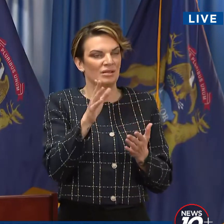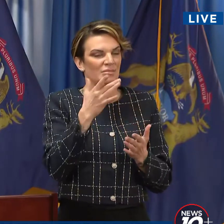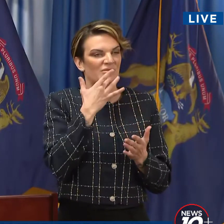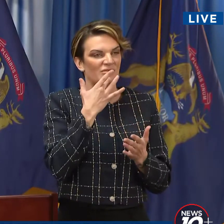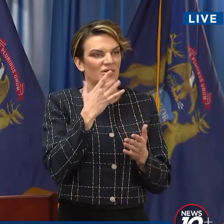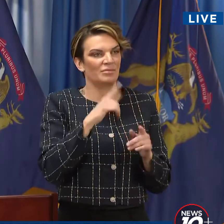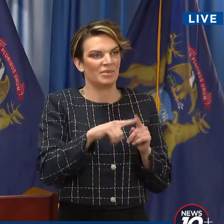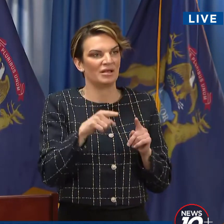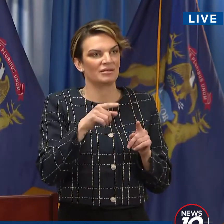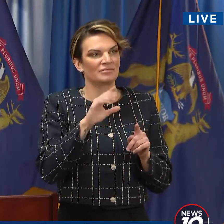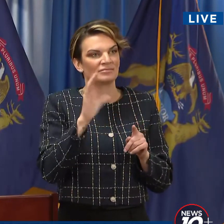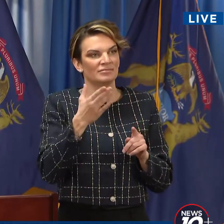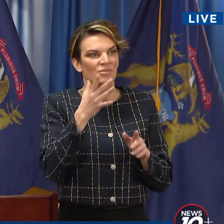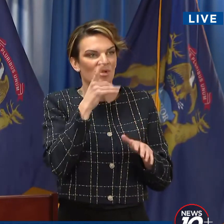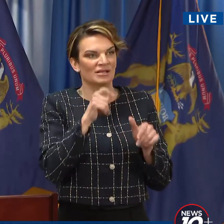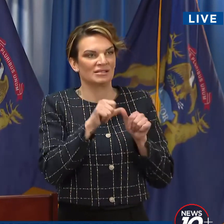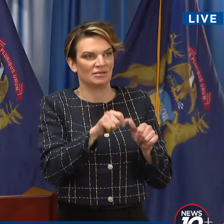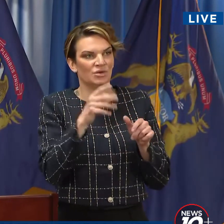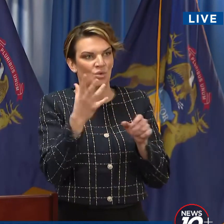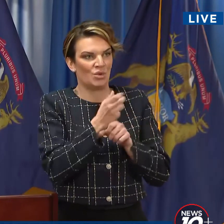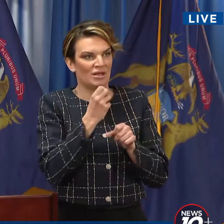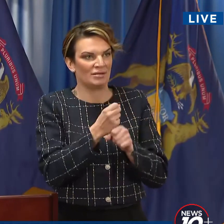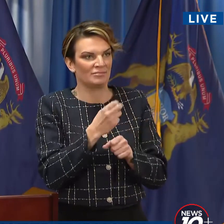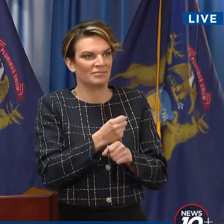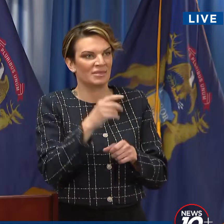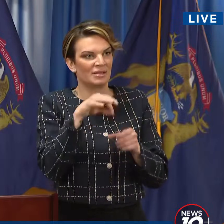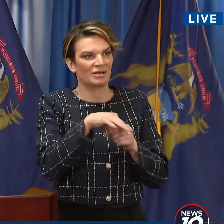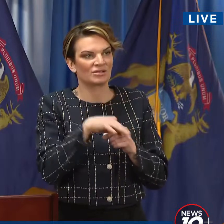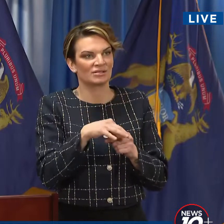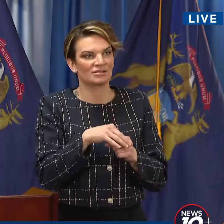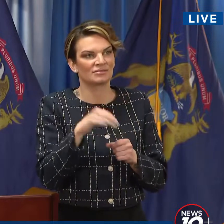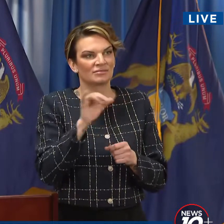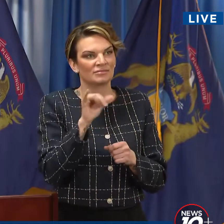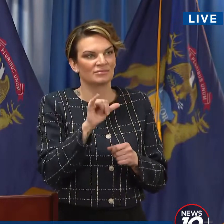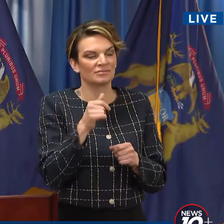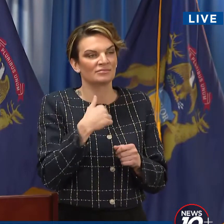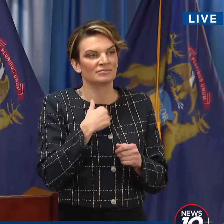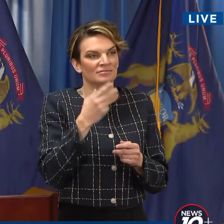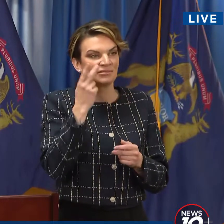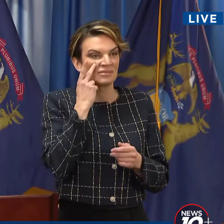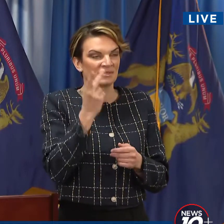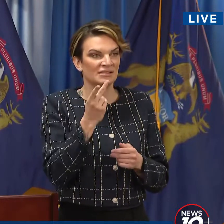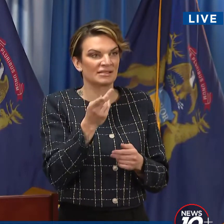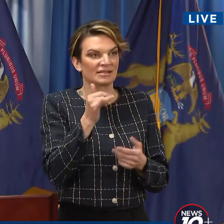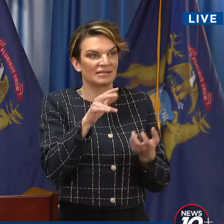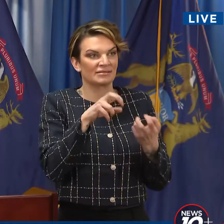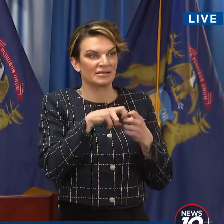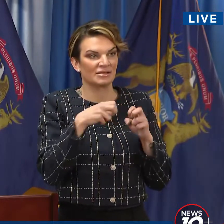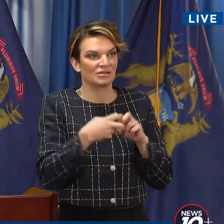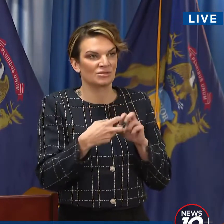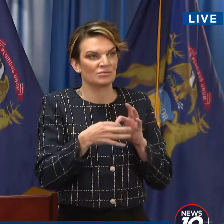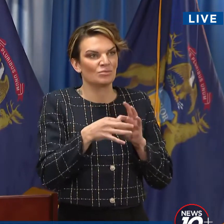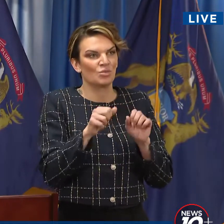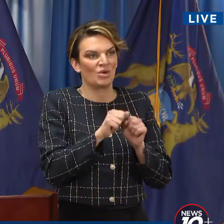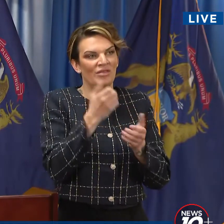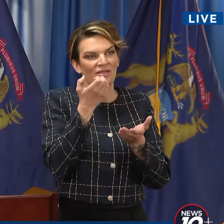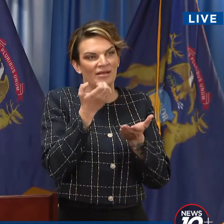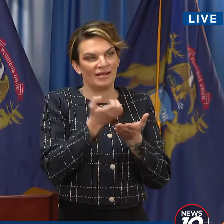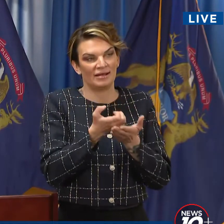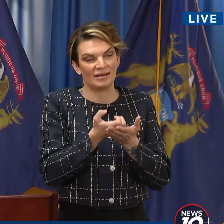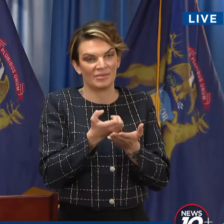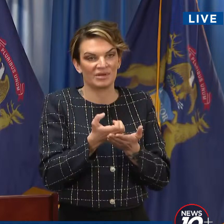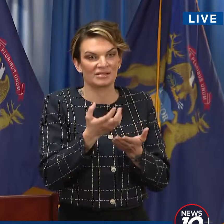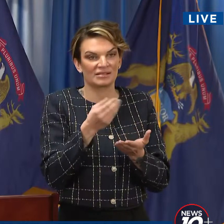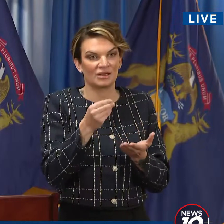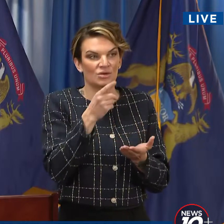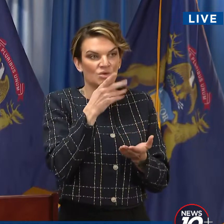see women continuing to win elections here in the state. And we also see, the issue of economics and who's